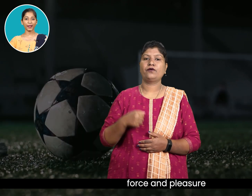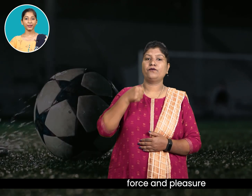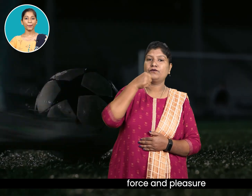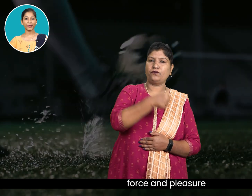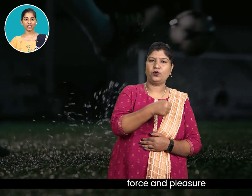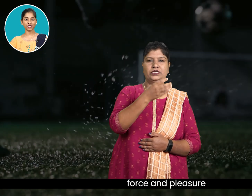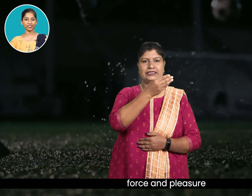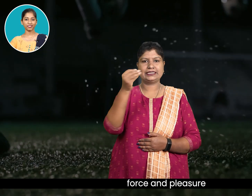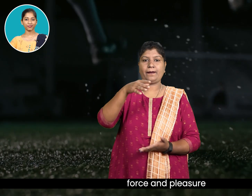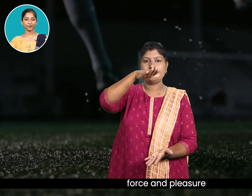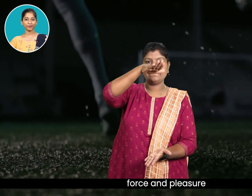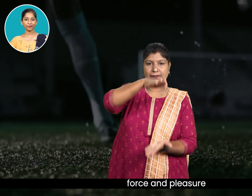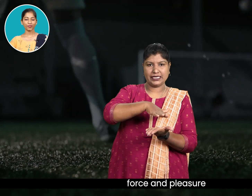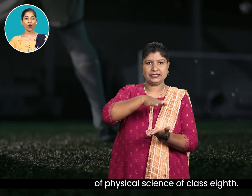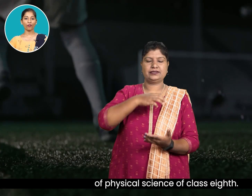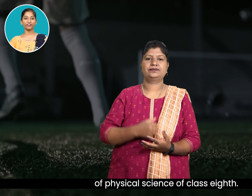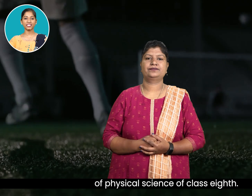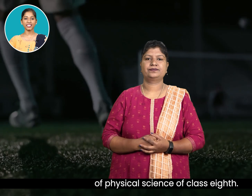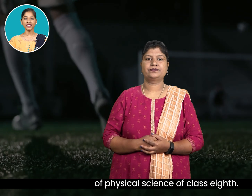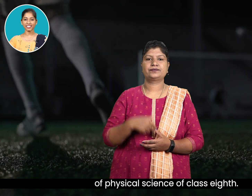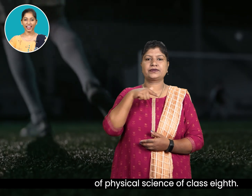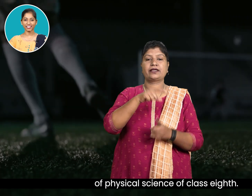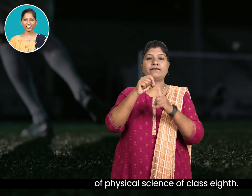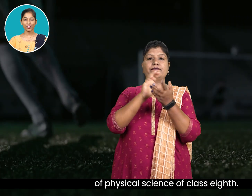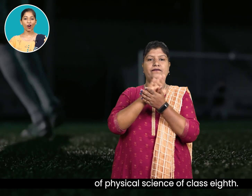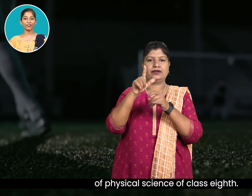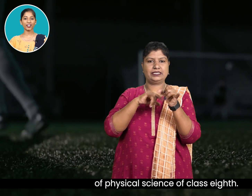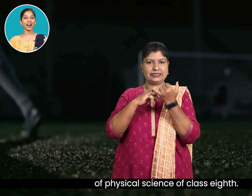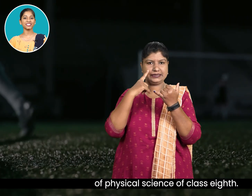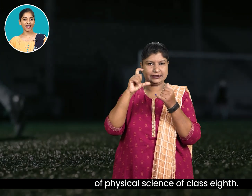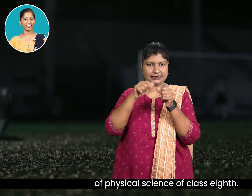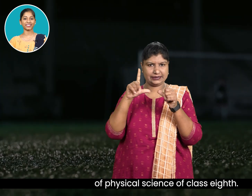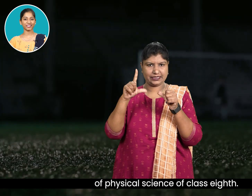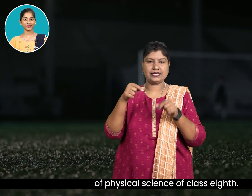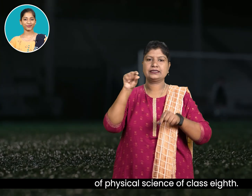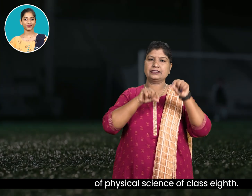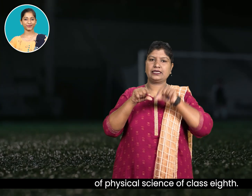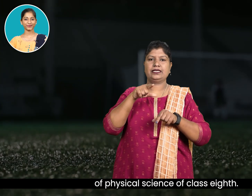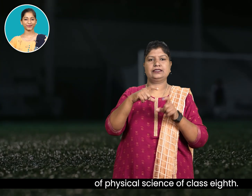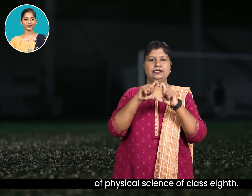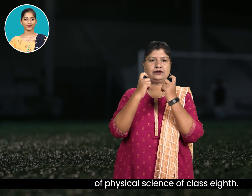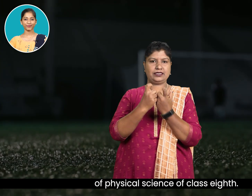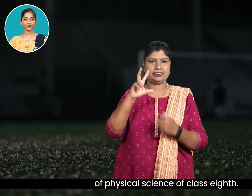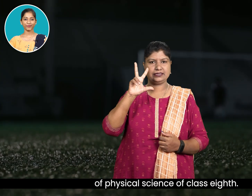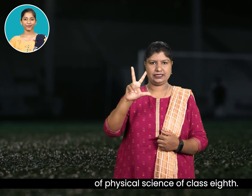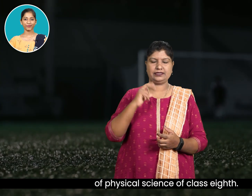Force and Pressure of Physical Science of Class 8.